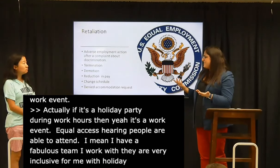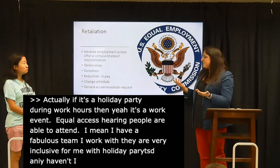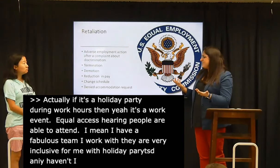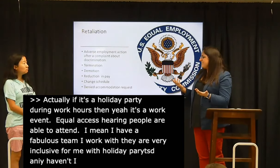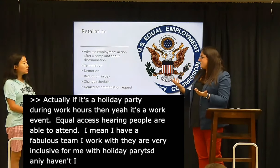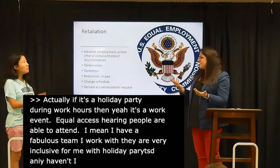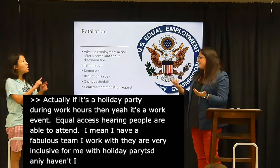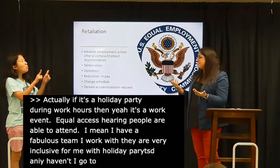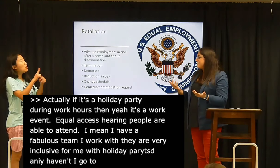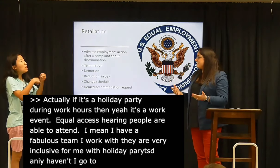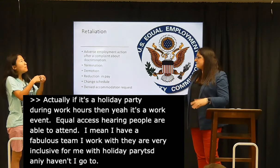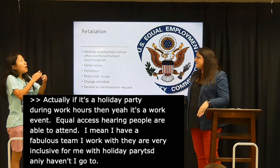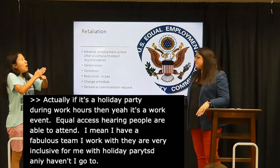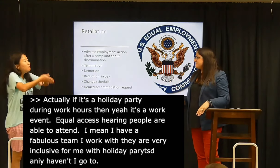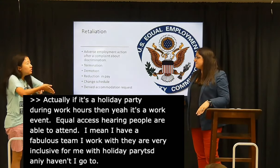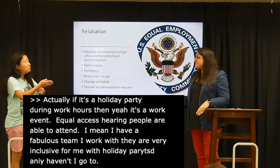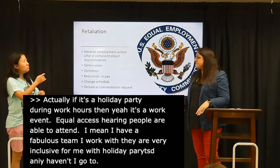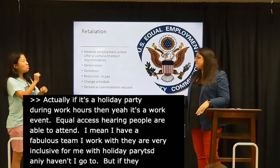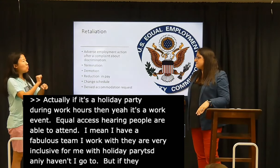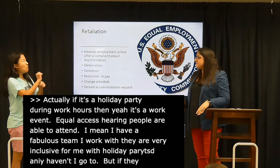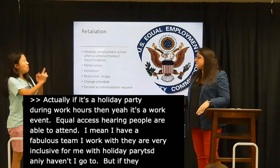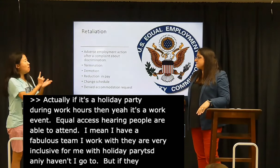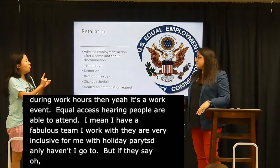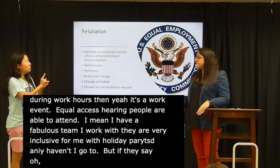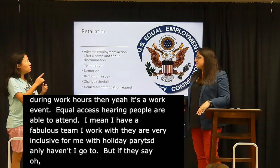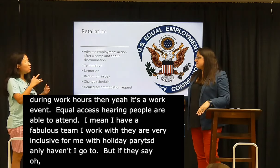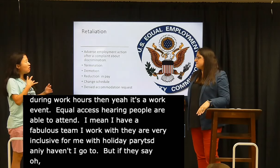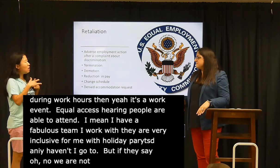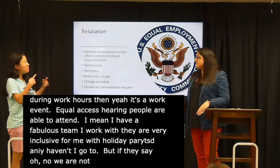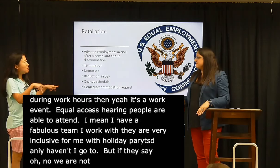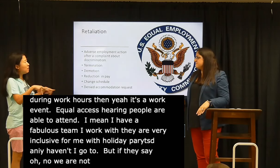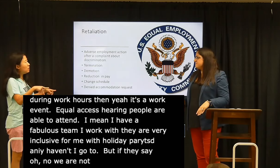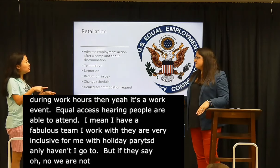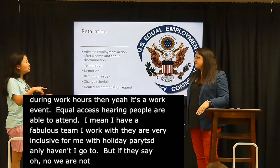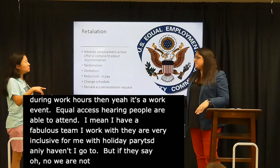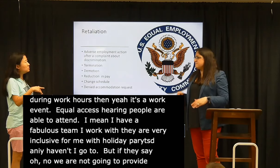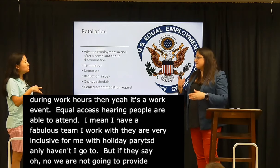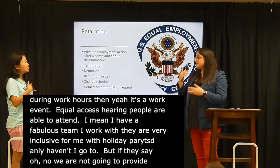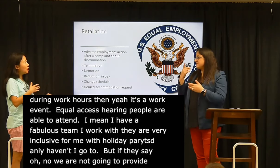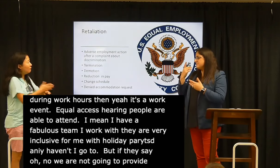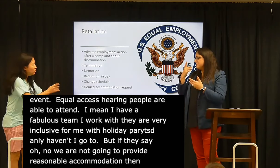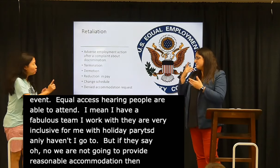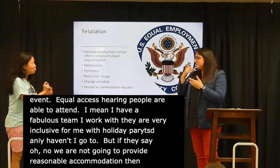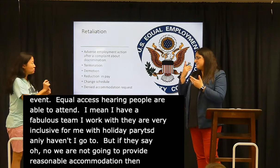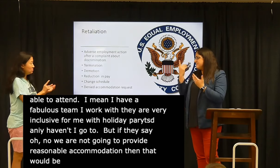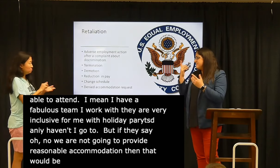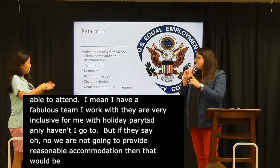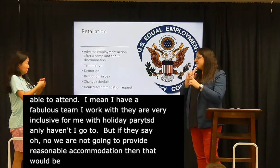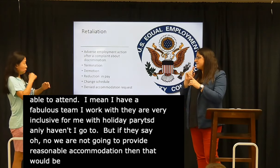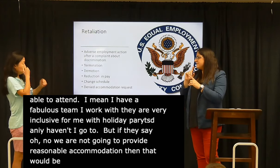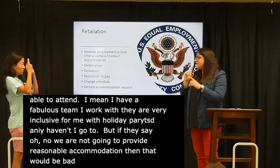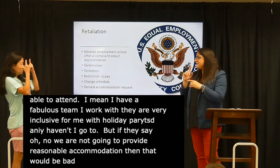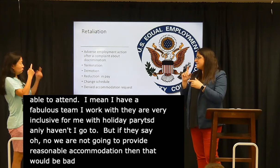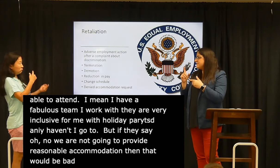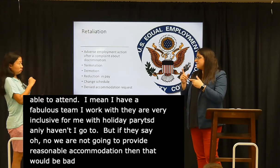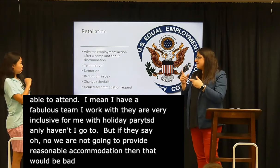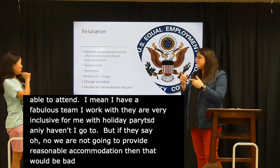But if they say, oh, no, we're not going to provide a reasonable accommodation, then that would be bad. What if it's an after-work party? Then that wouldn't